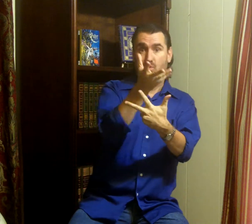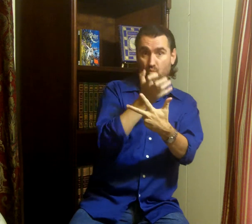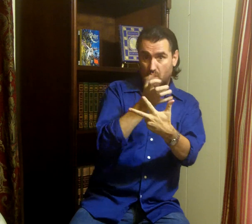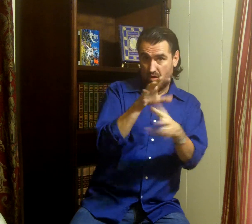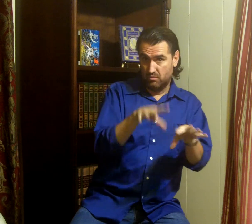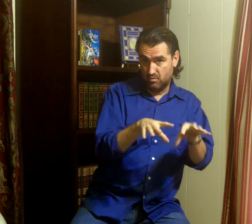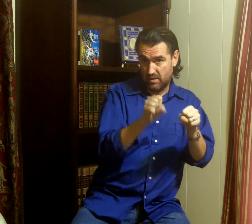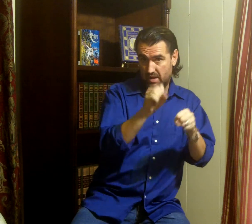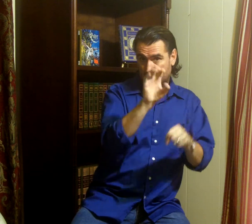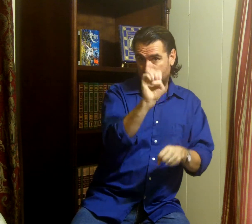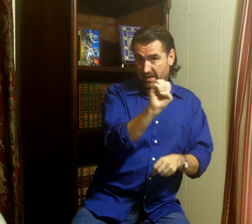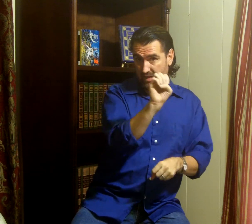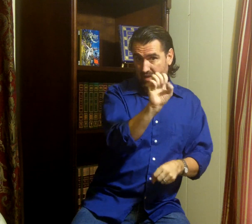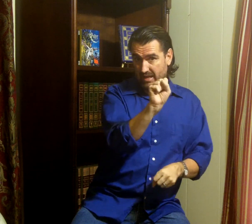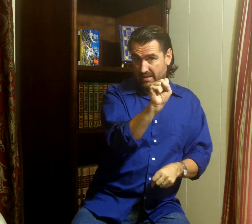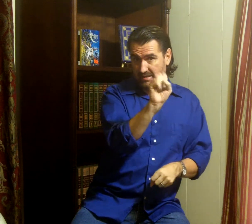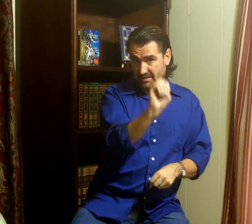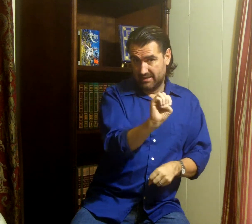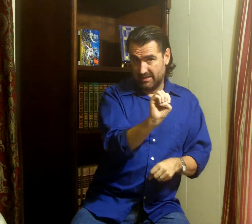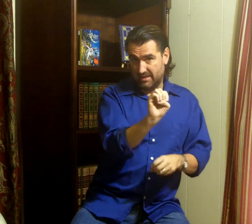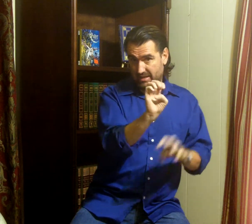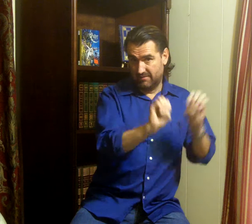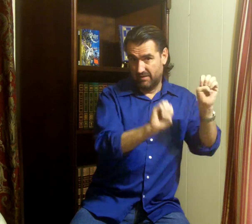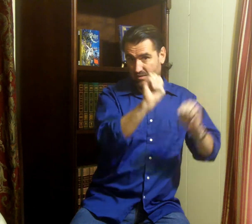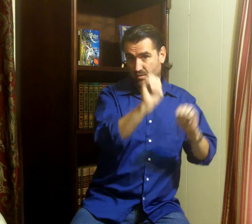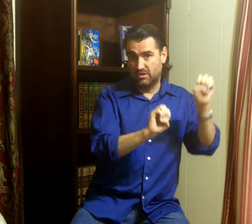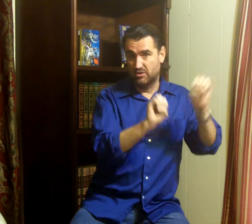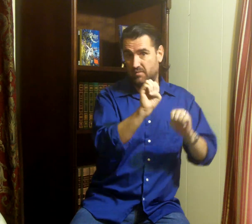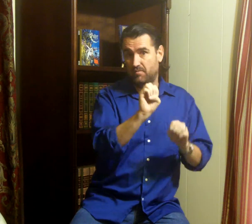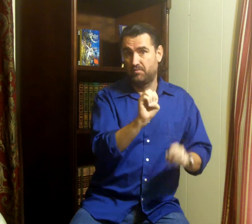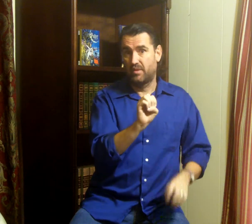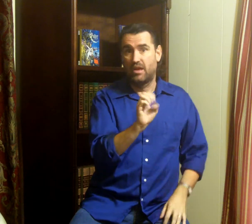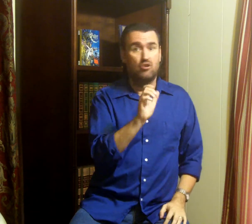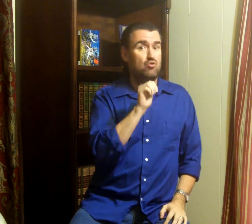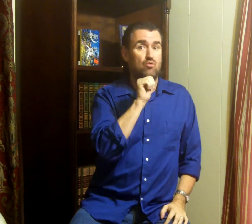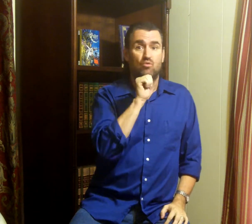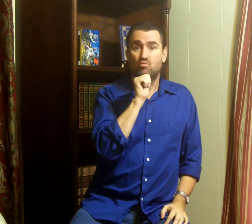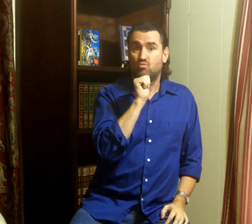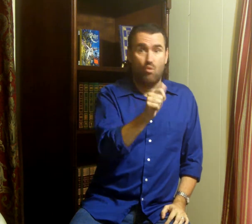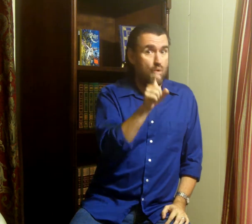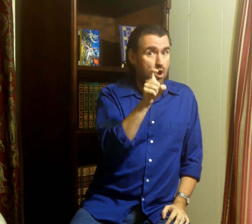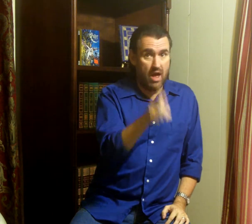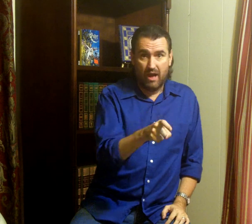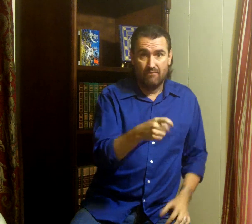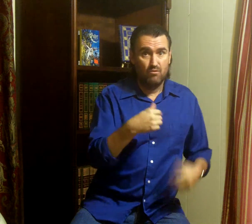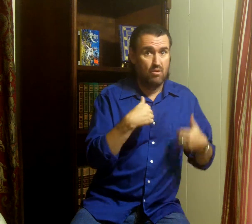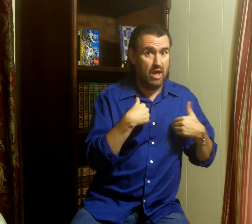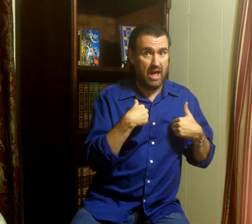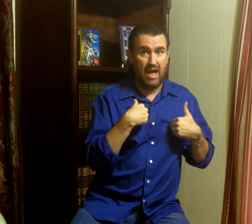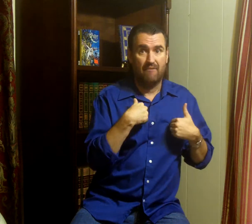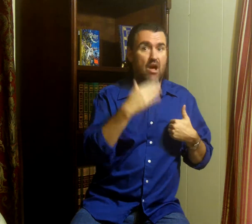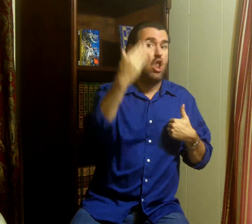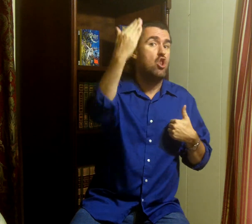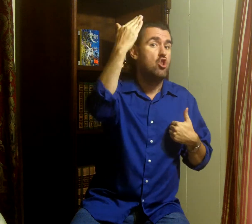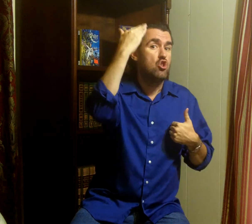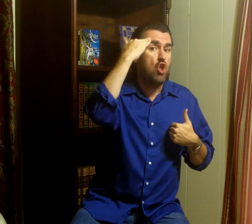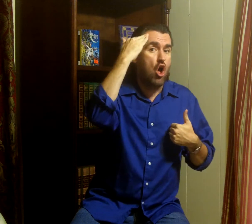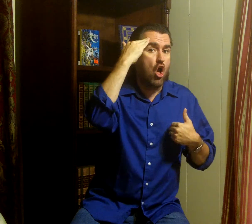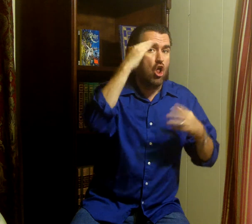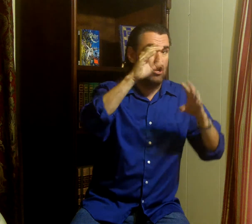evaluation, you do not have to do a knowledge exam before you take the performance test.